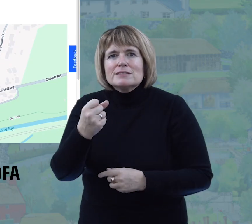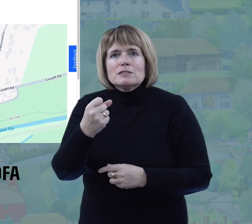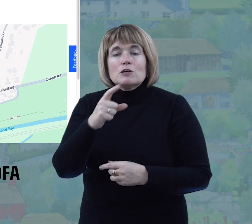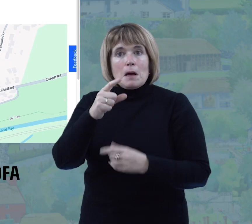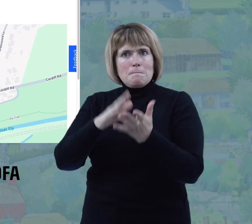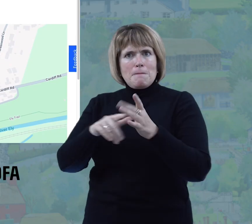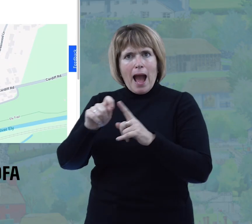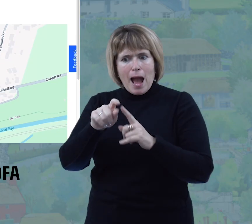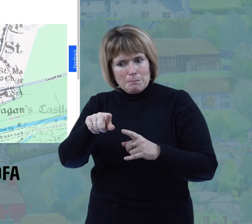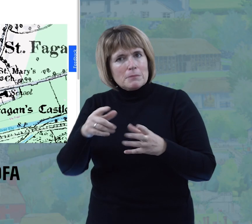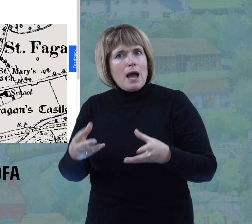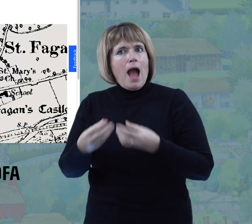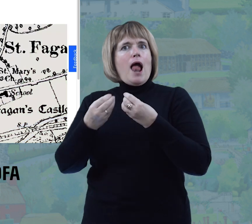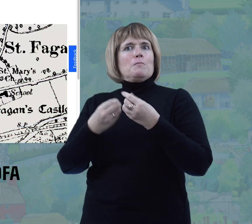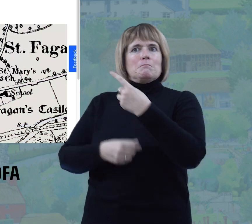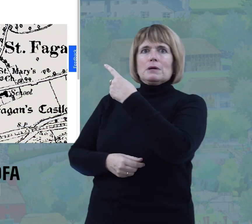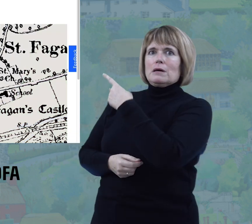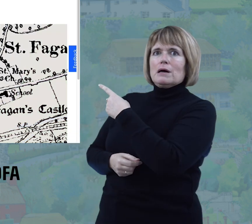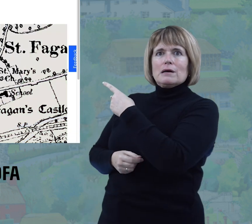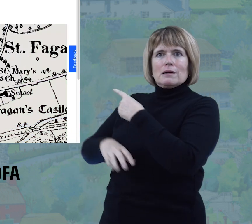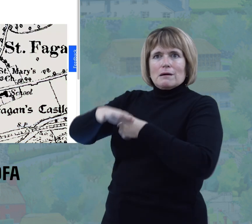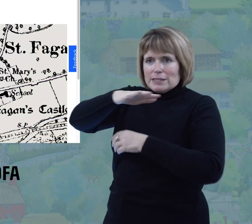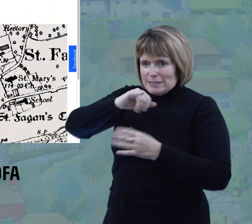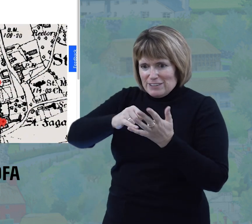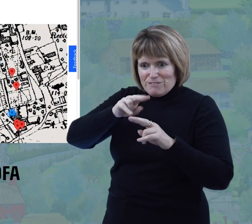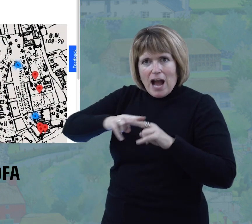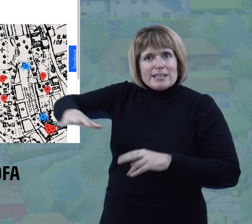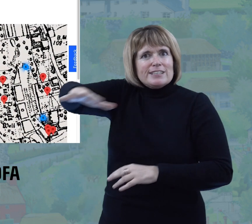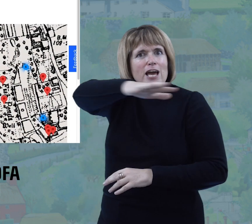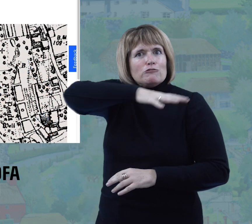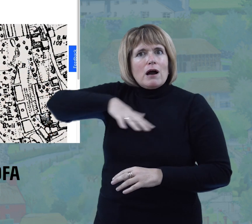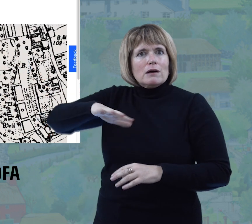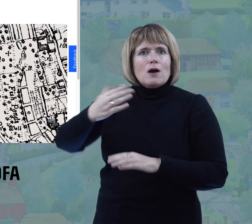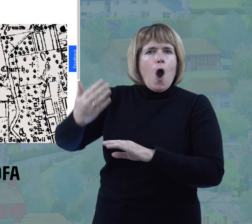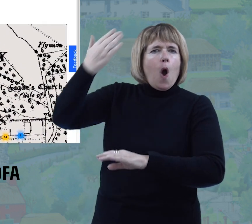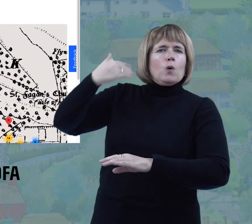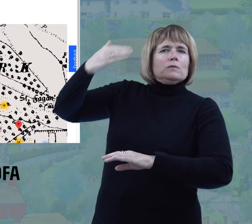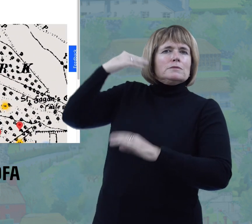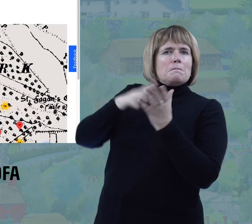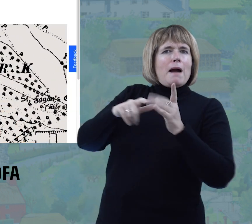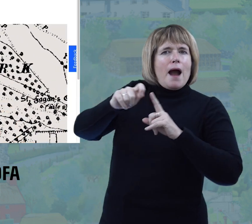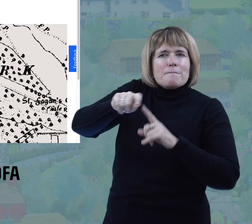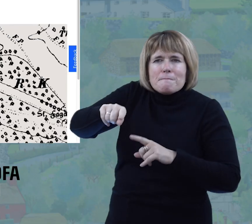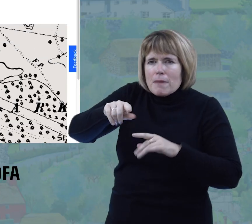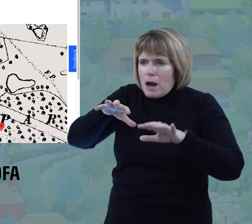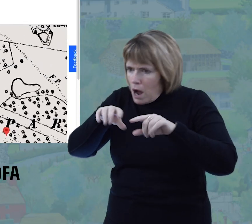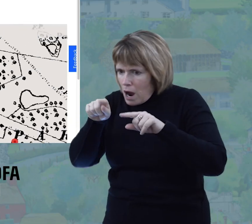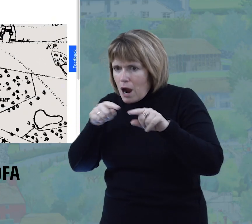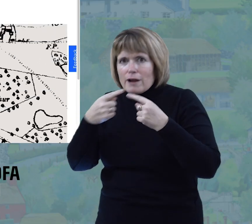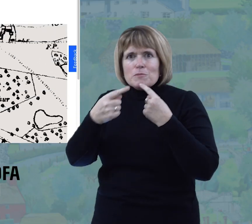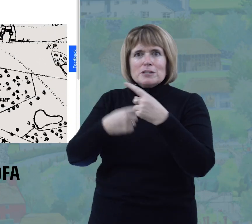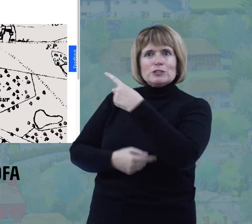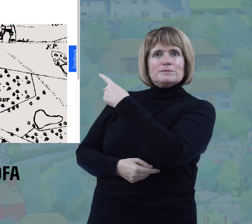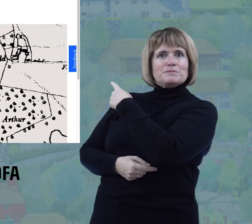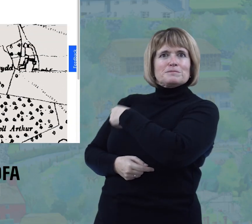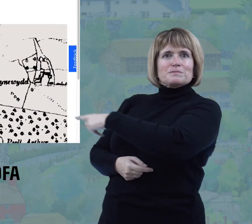but the maps can help a little again. If we look back at the map for St Fagans, older maps will often have historical sites